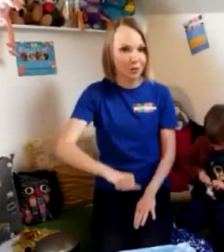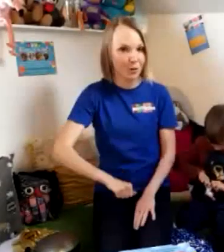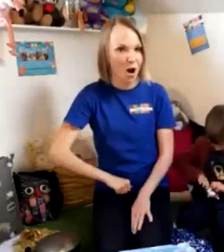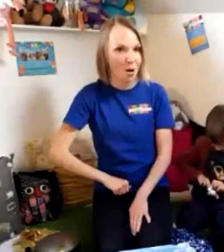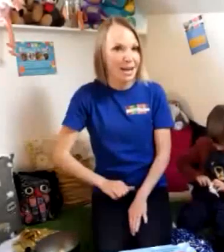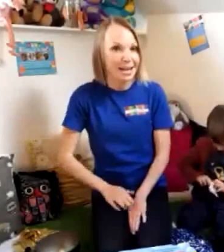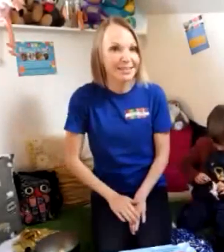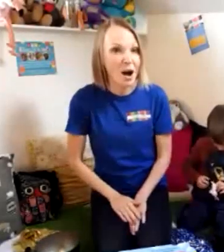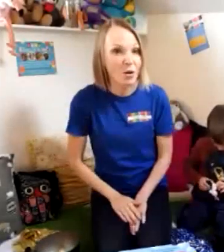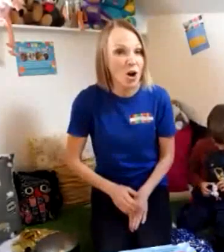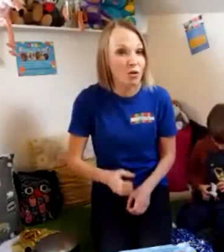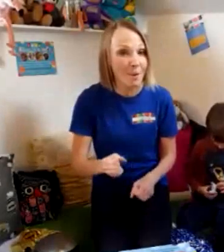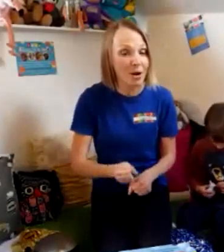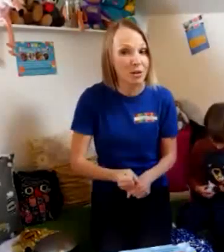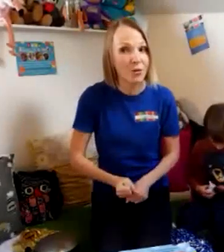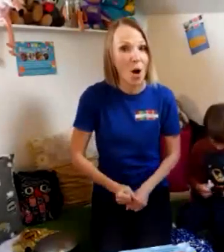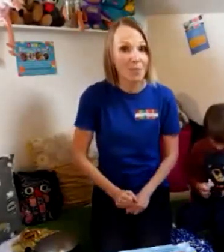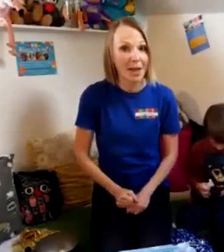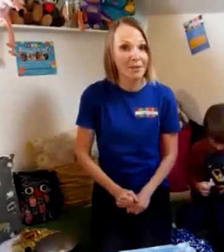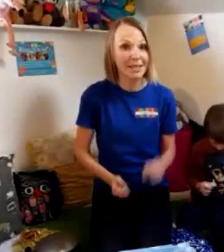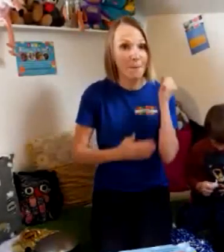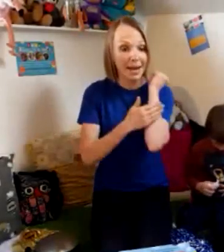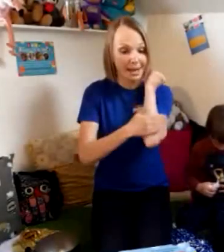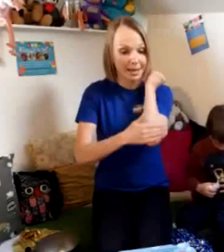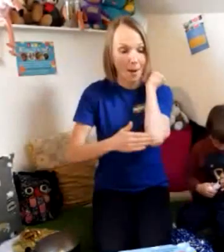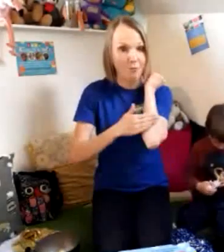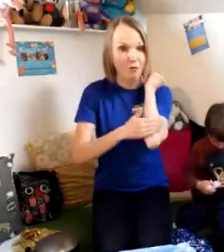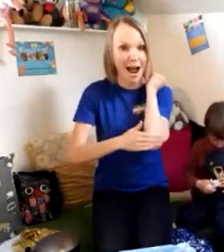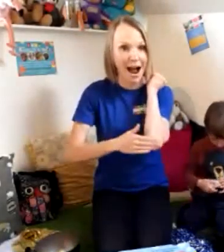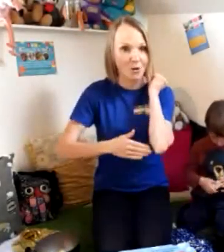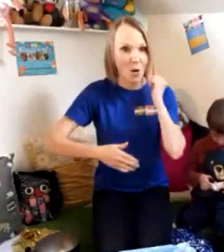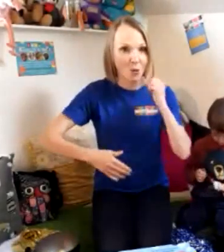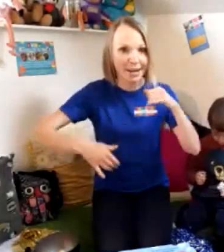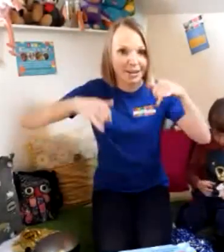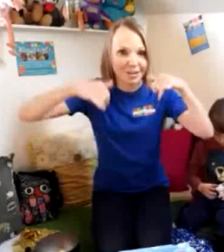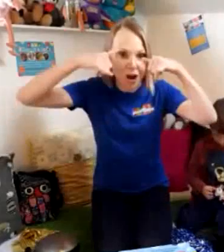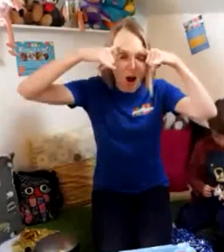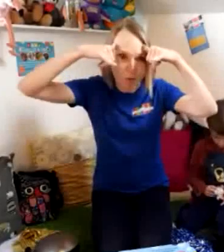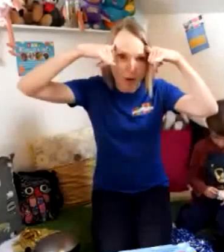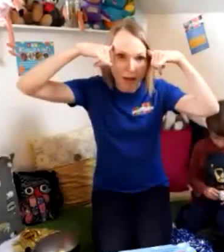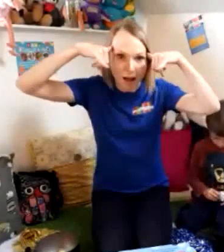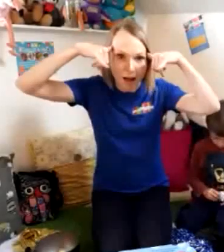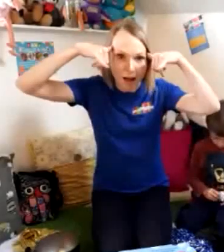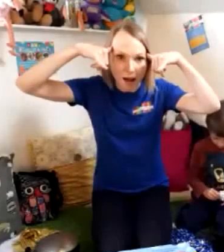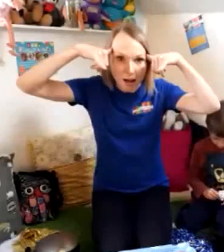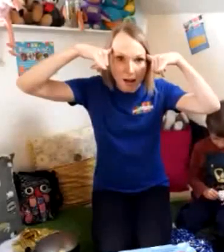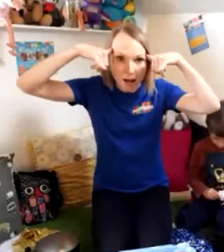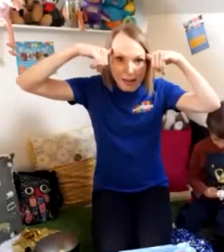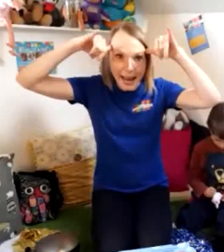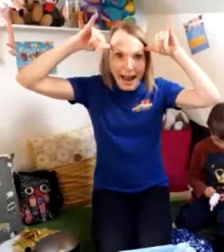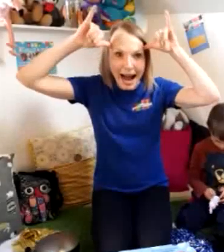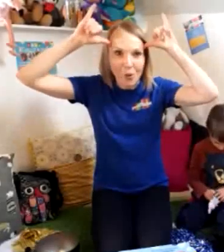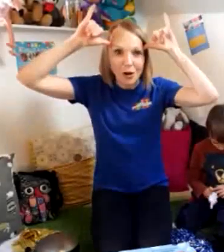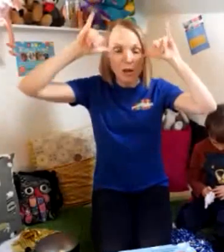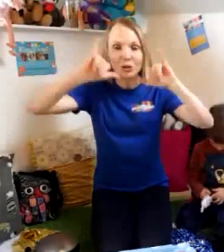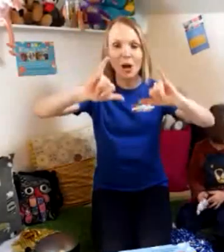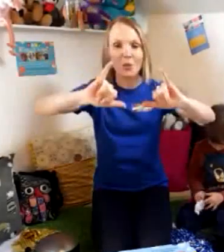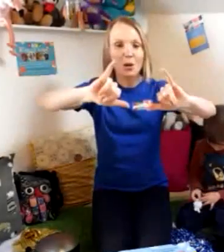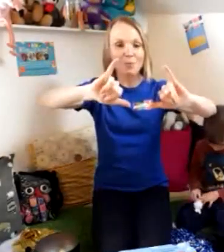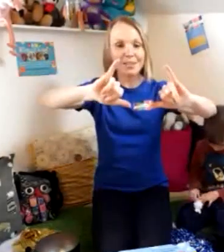on our way to Grandpa's farm. Down on Grandpa's farm, there is a big brown, and we're going to start off with a cow. So stick out your